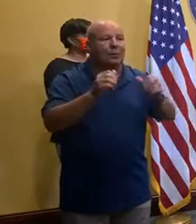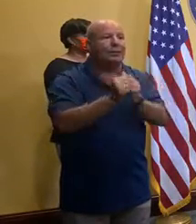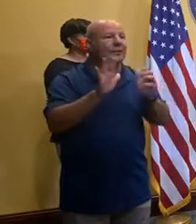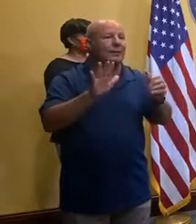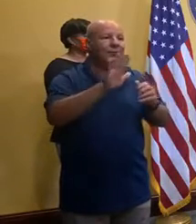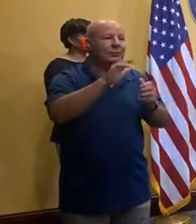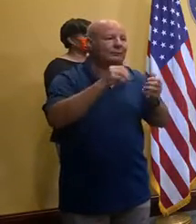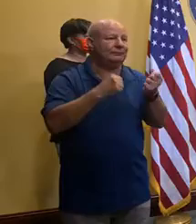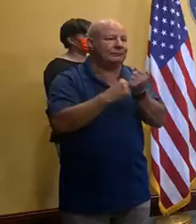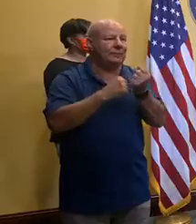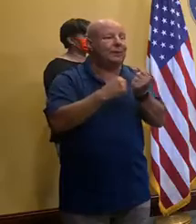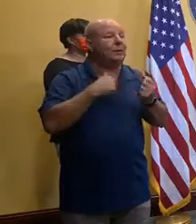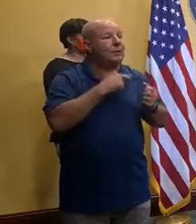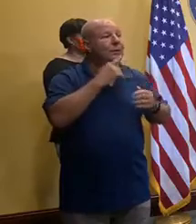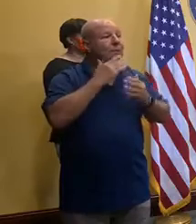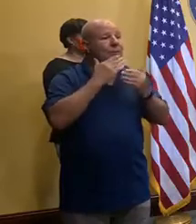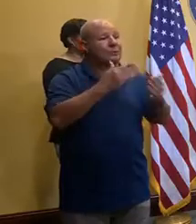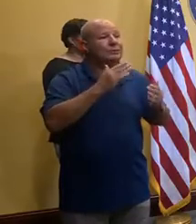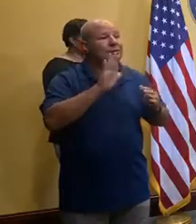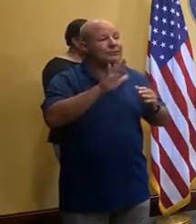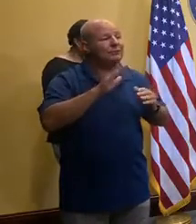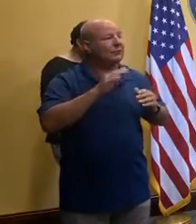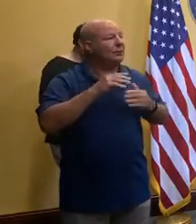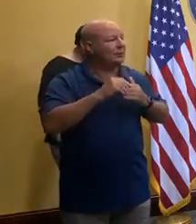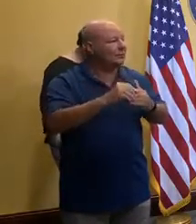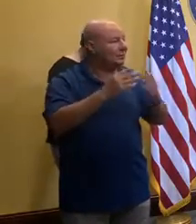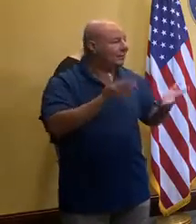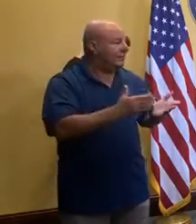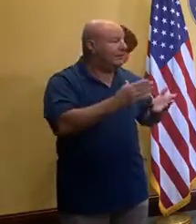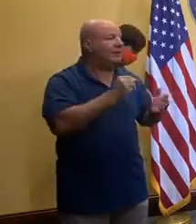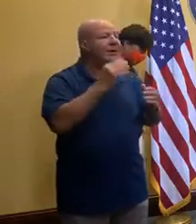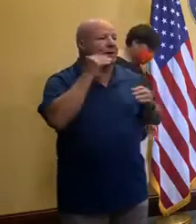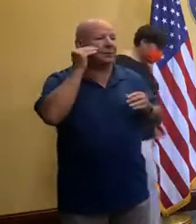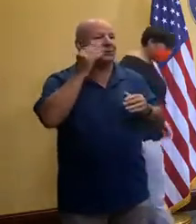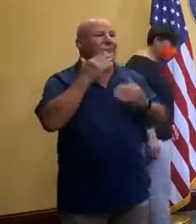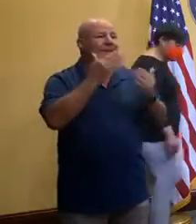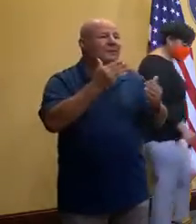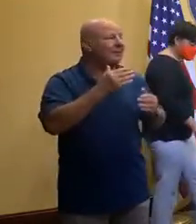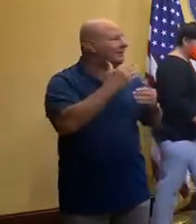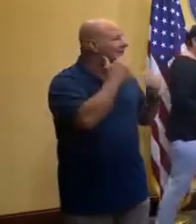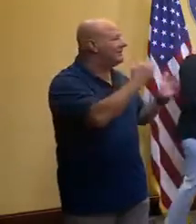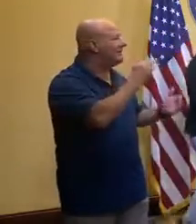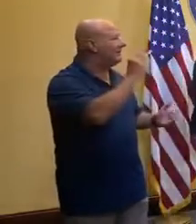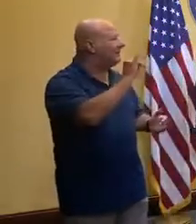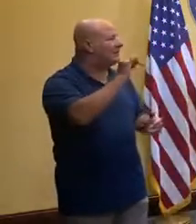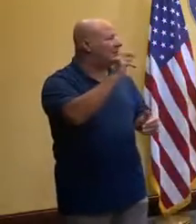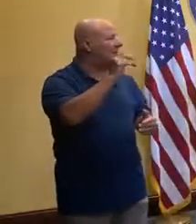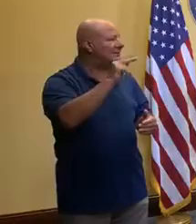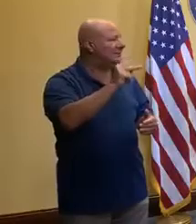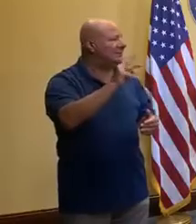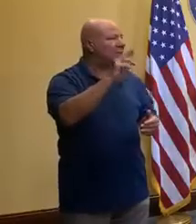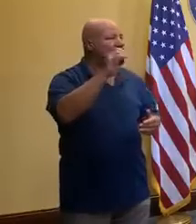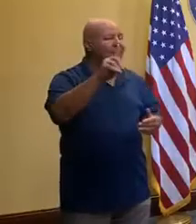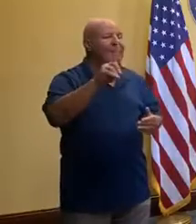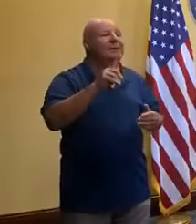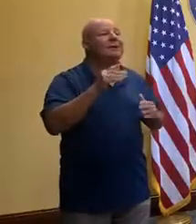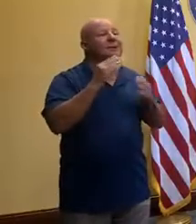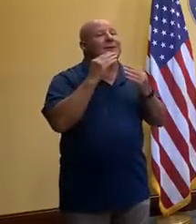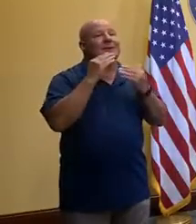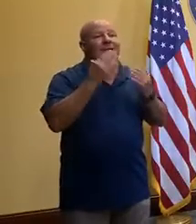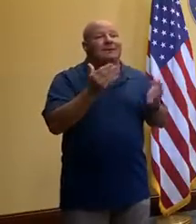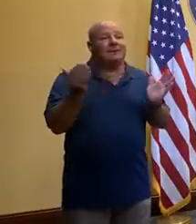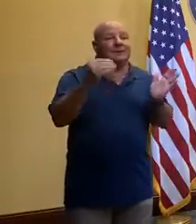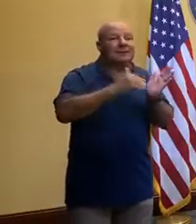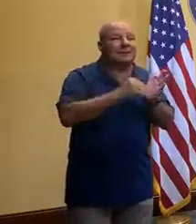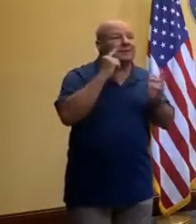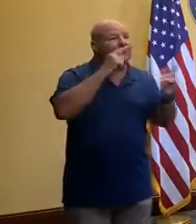your leadership at home. Thank you very much. Thank you, Mr. Winston Reed. Well, thank you all again